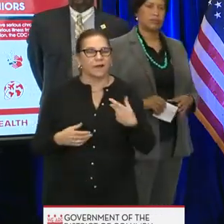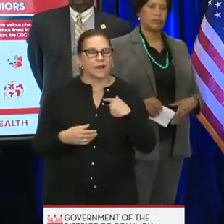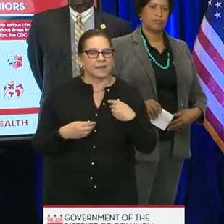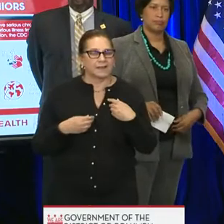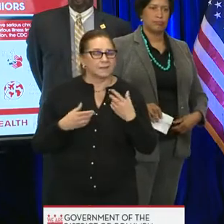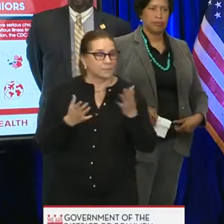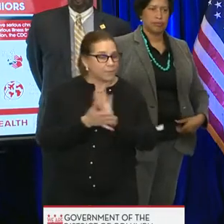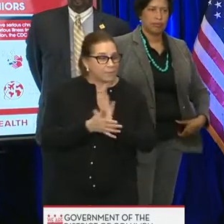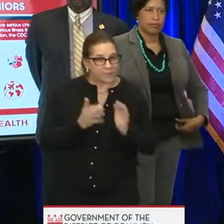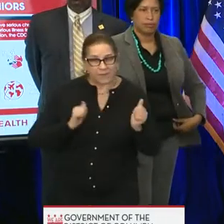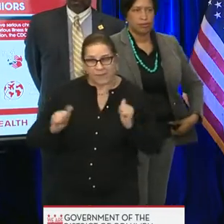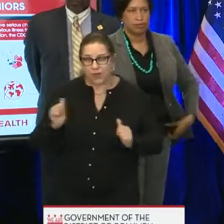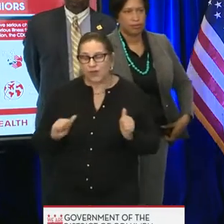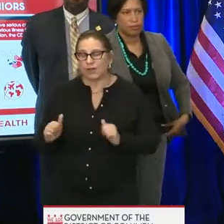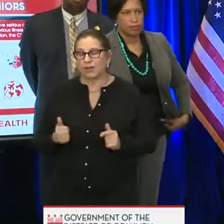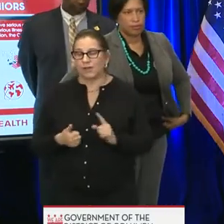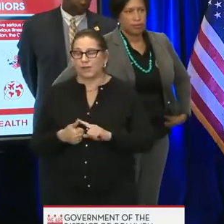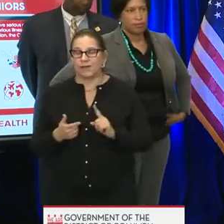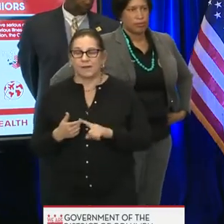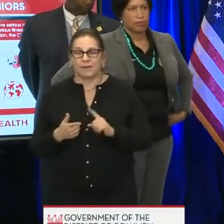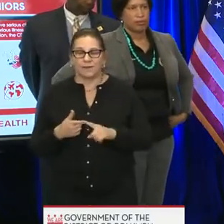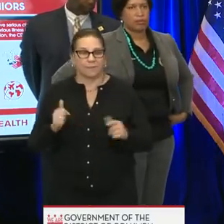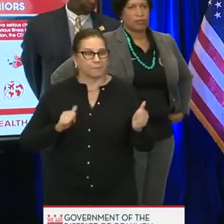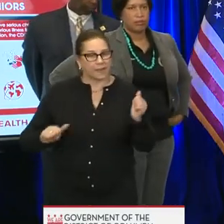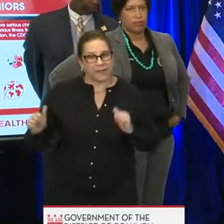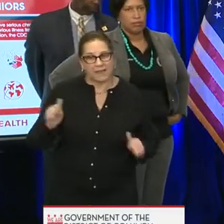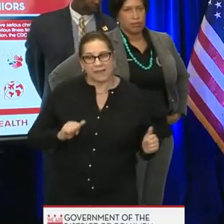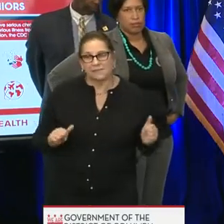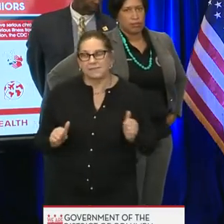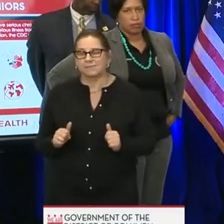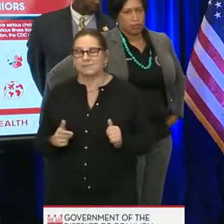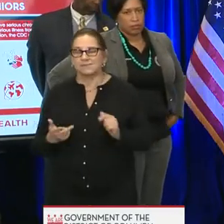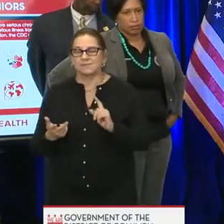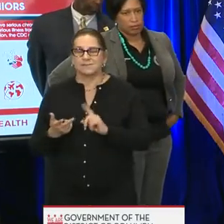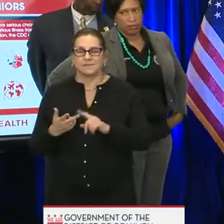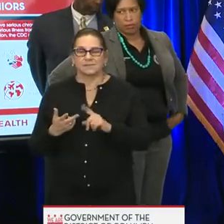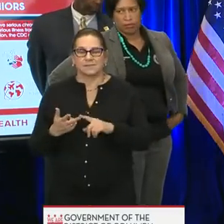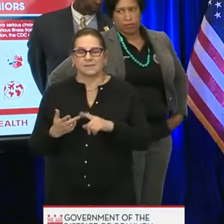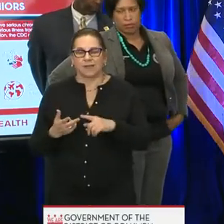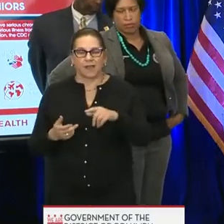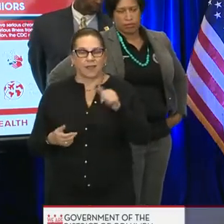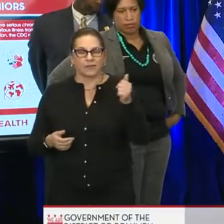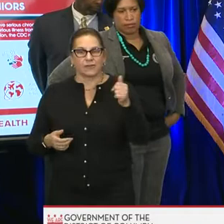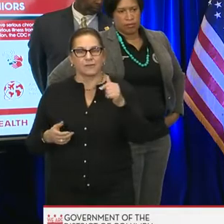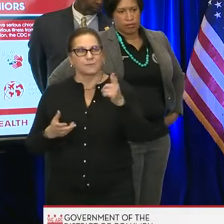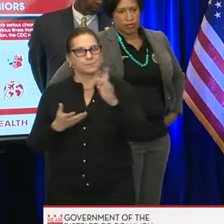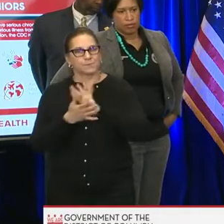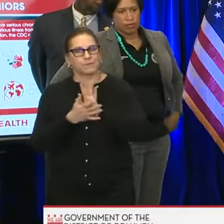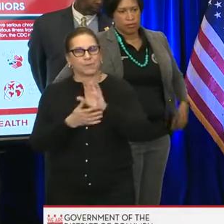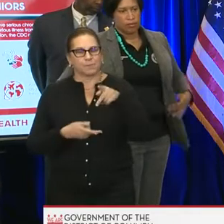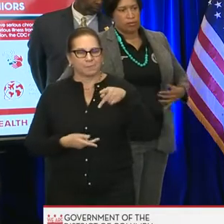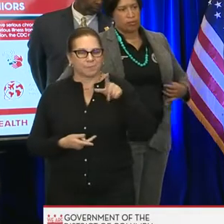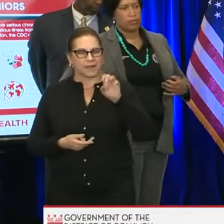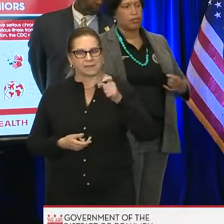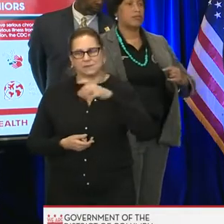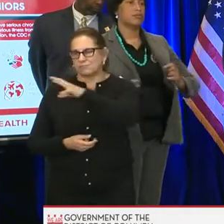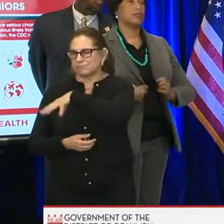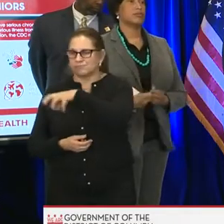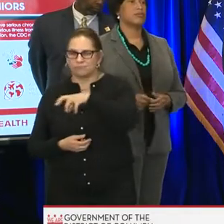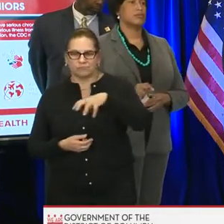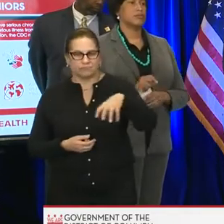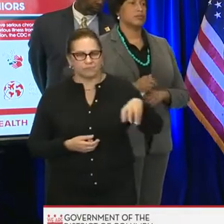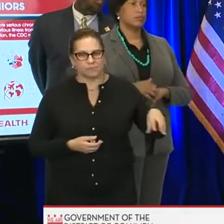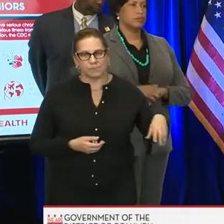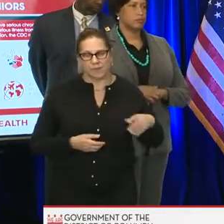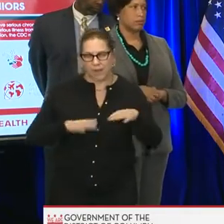and cinemas and movieplexes, is that the theater that has less than 250 seats, less